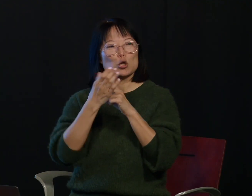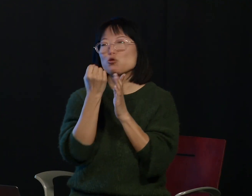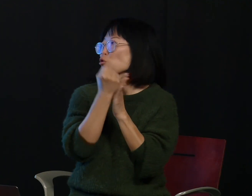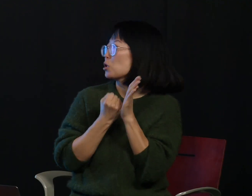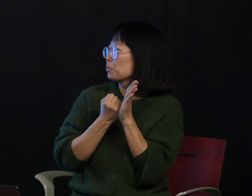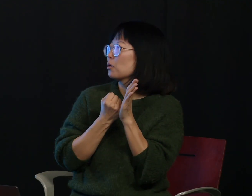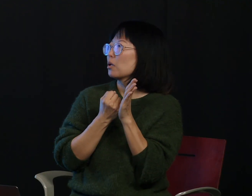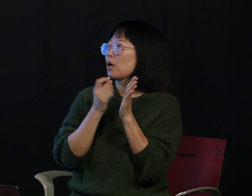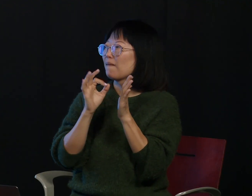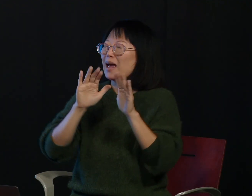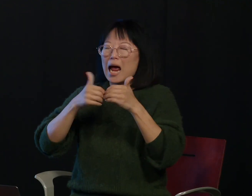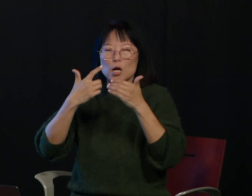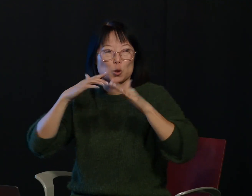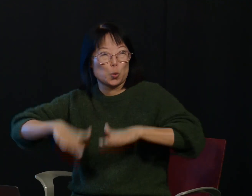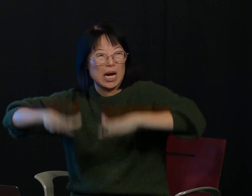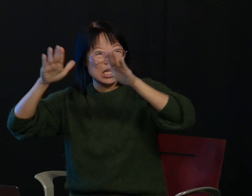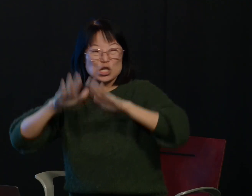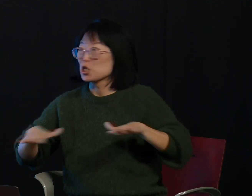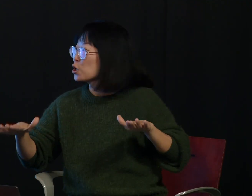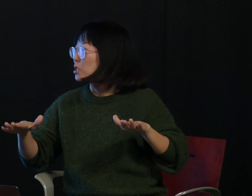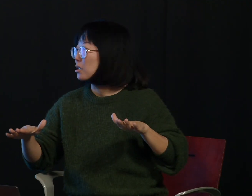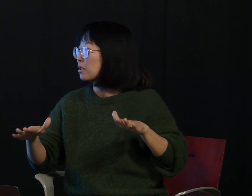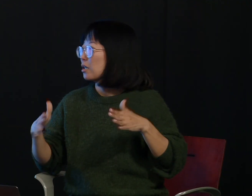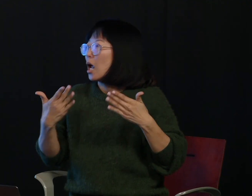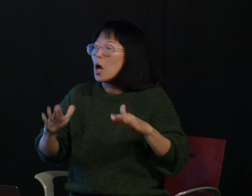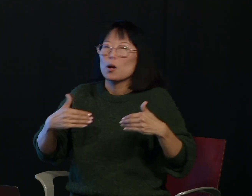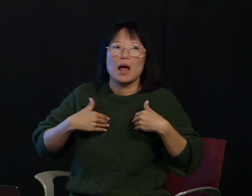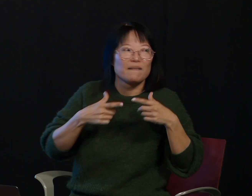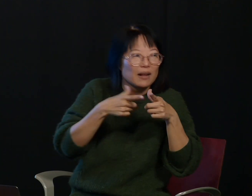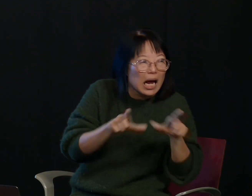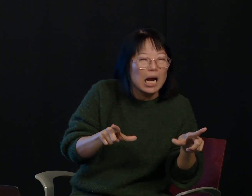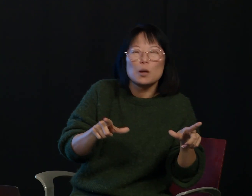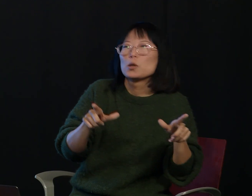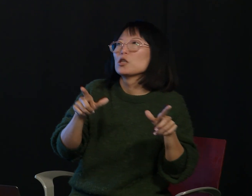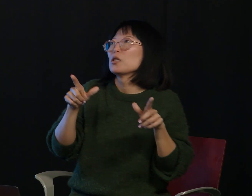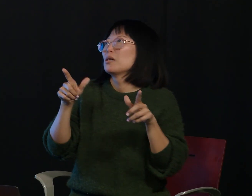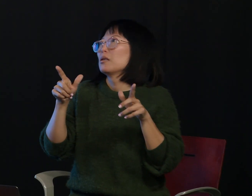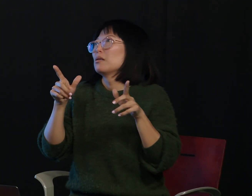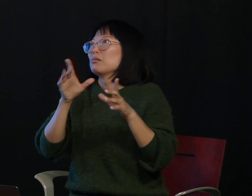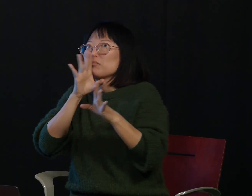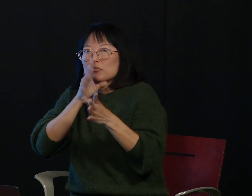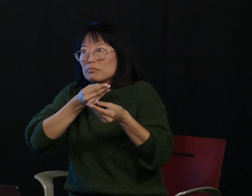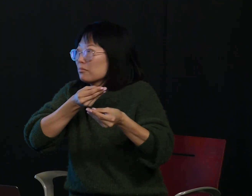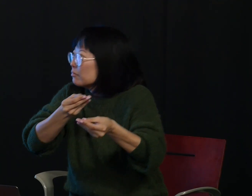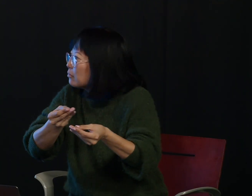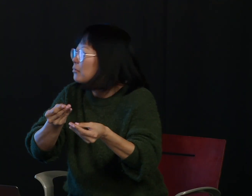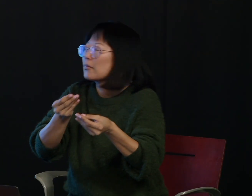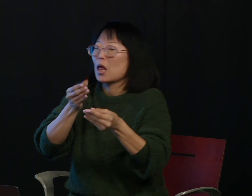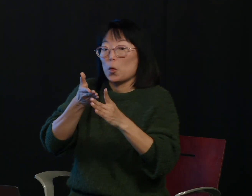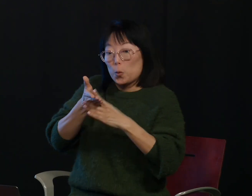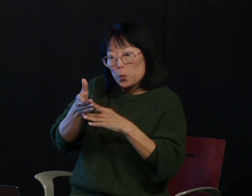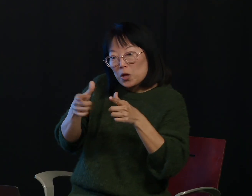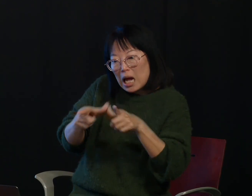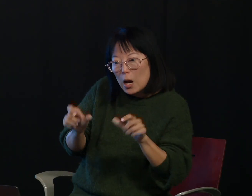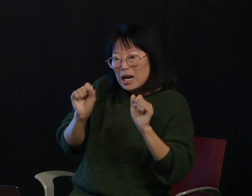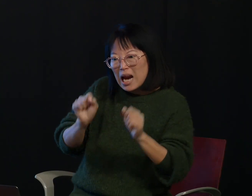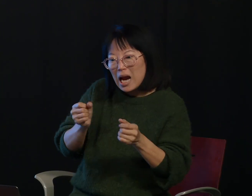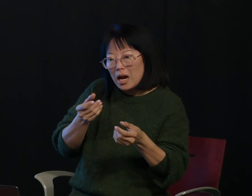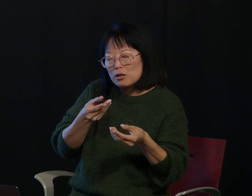scripts of how to raise children. Child rearing is very set. How to teach language